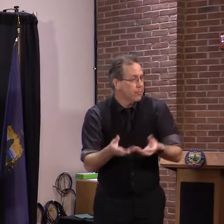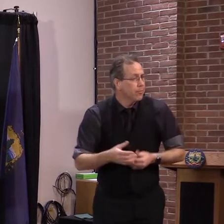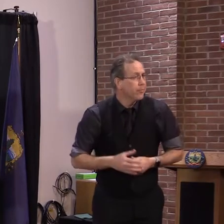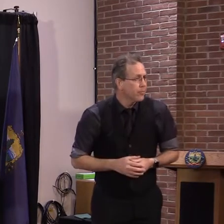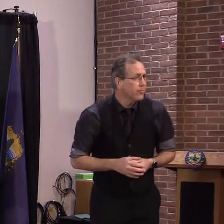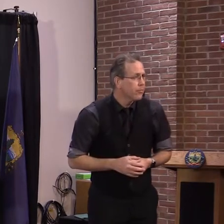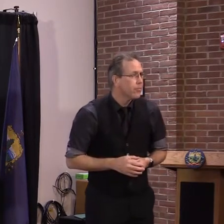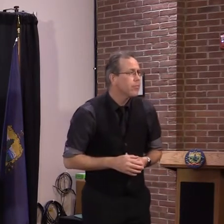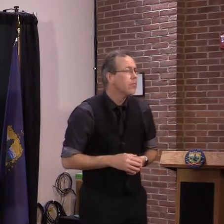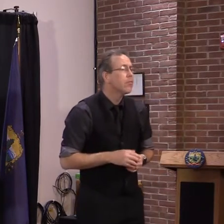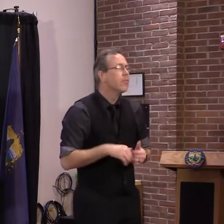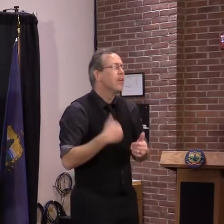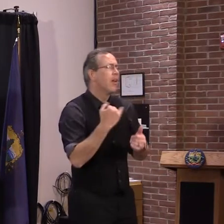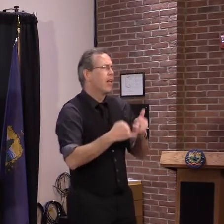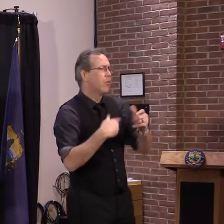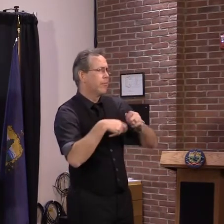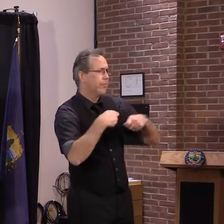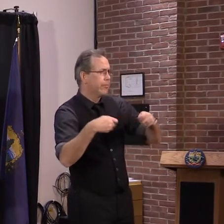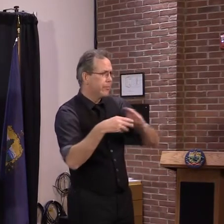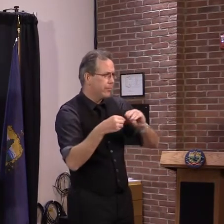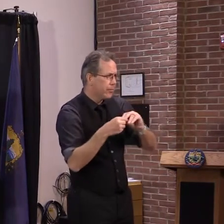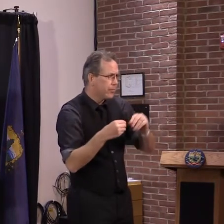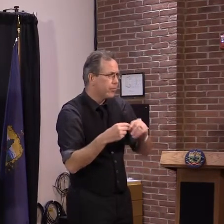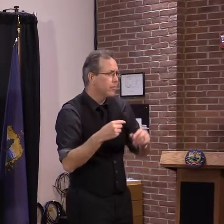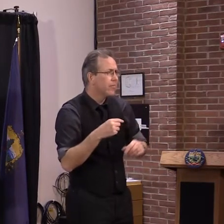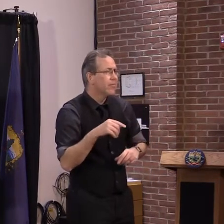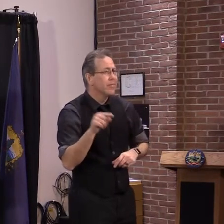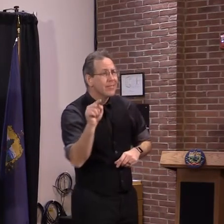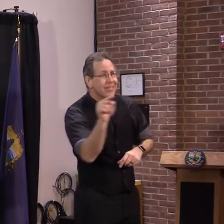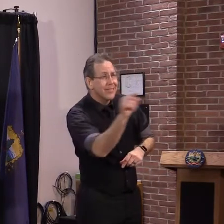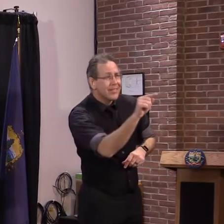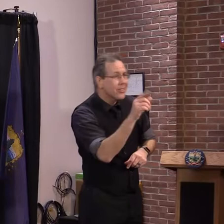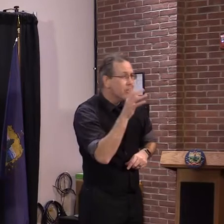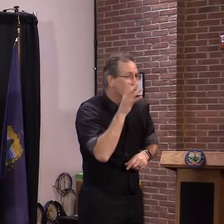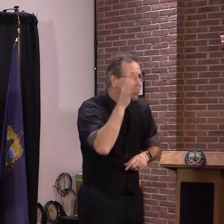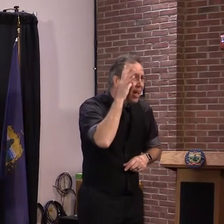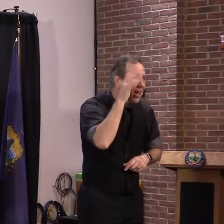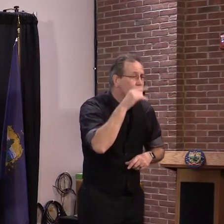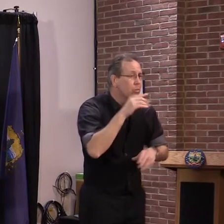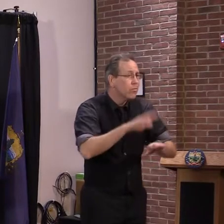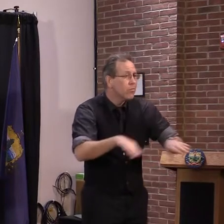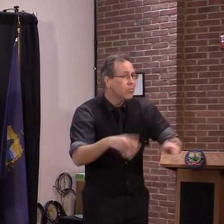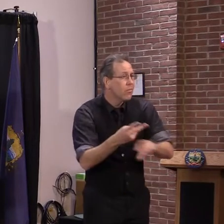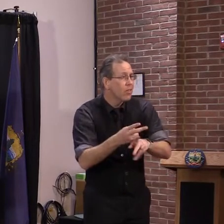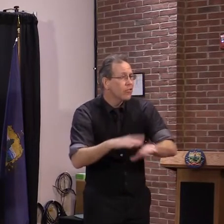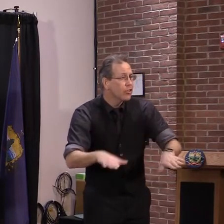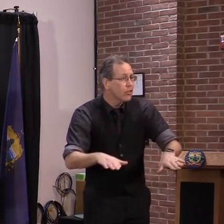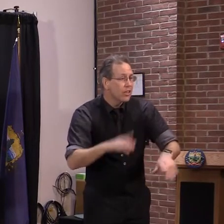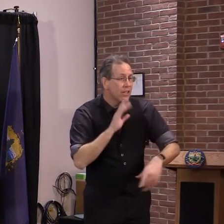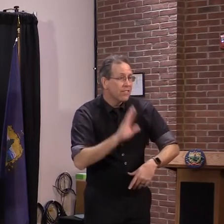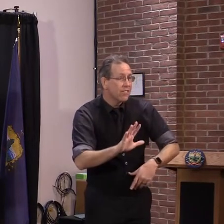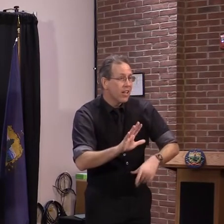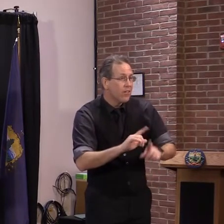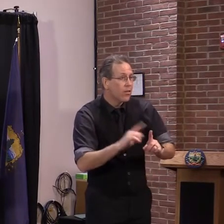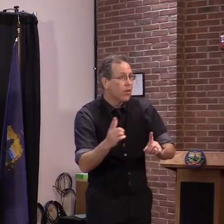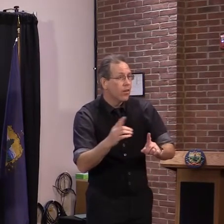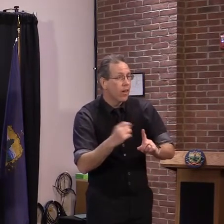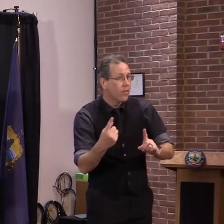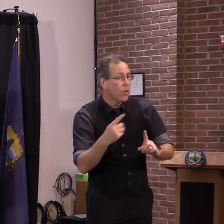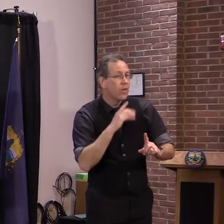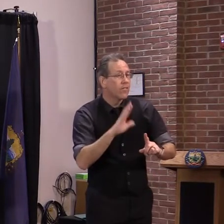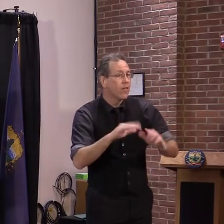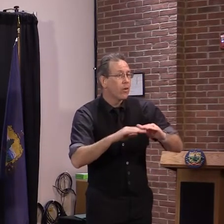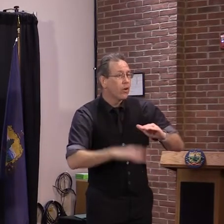Finally, I want to speak to parents and caregivers of children under age 5. The FDA had planned